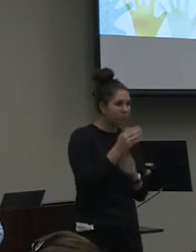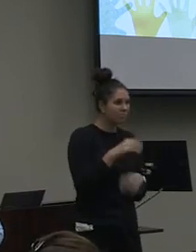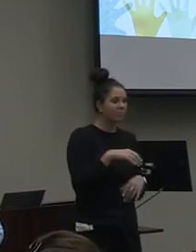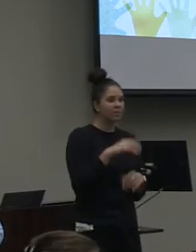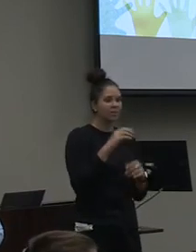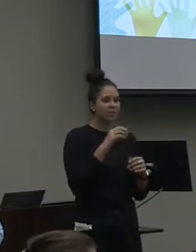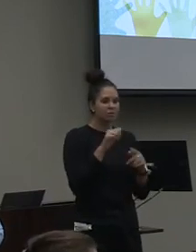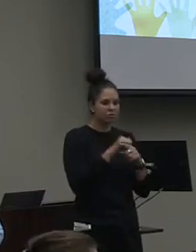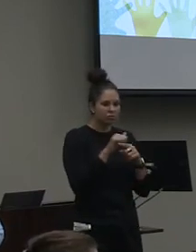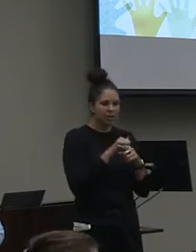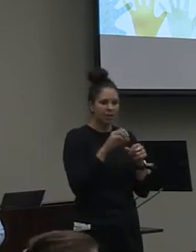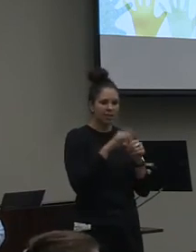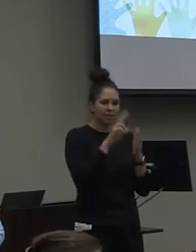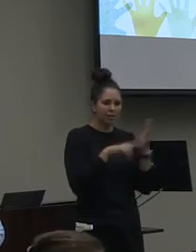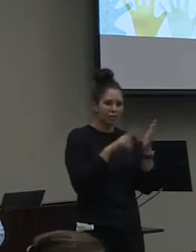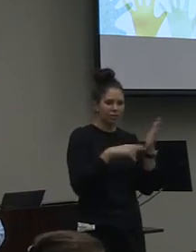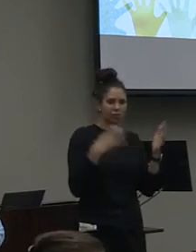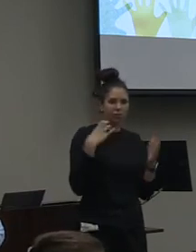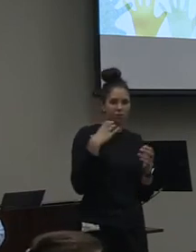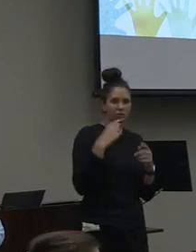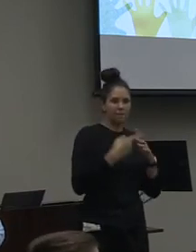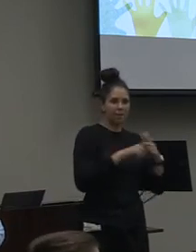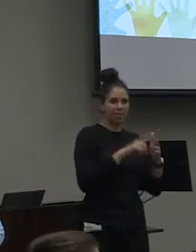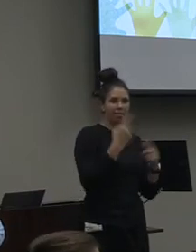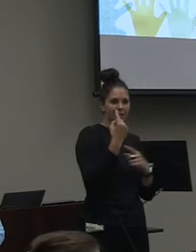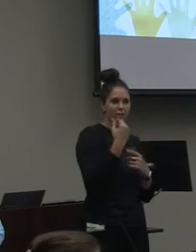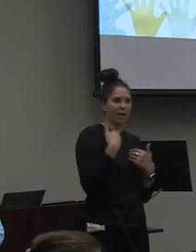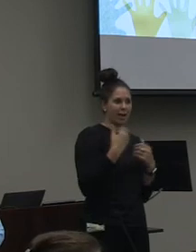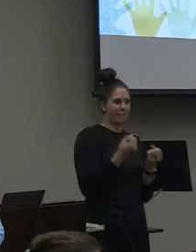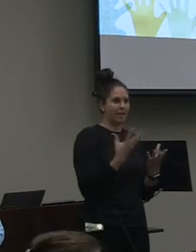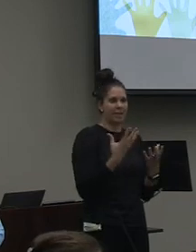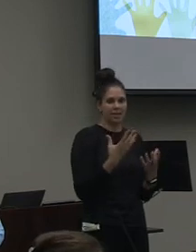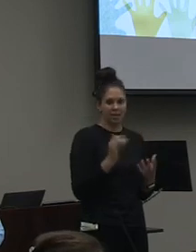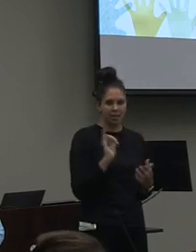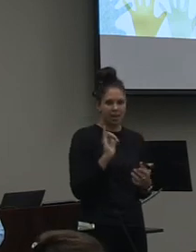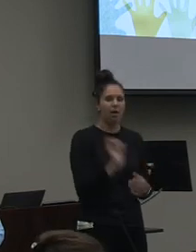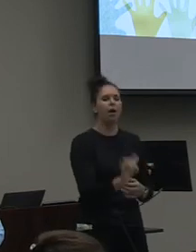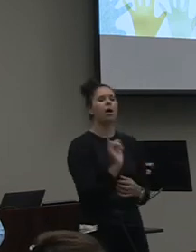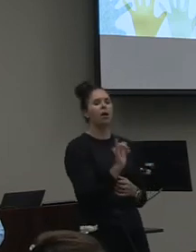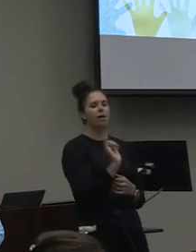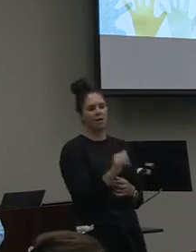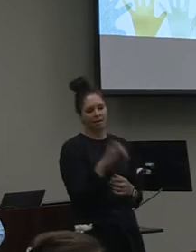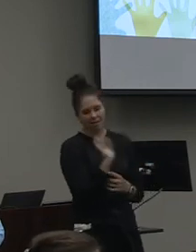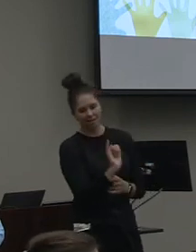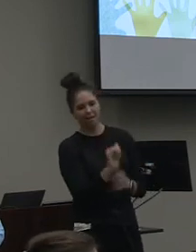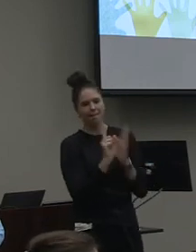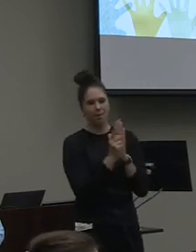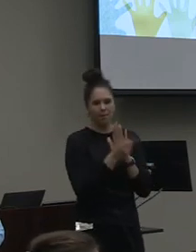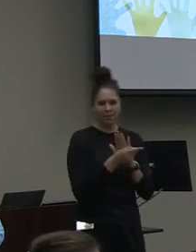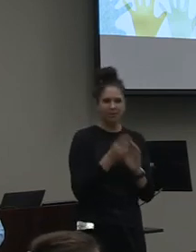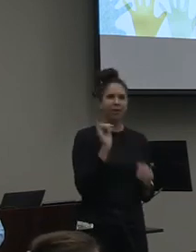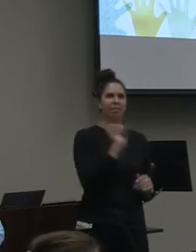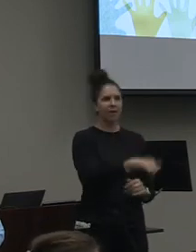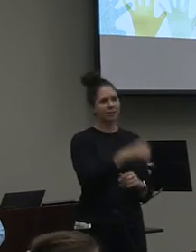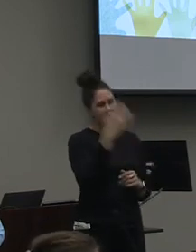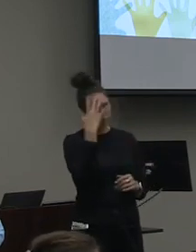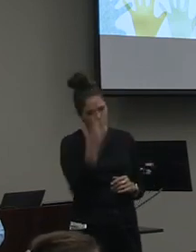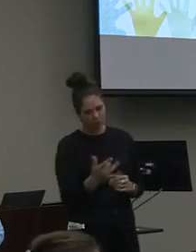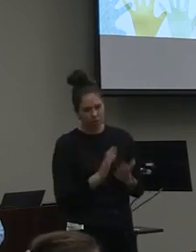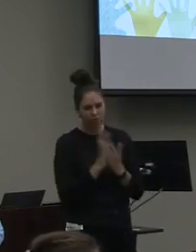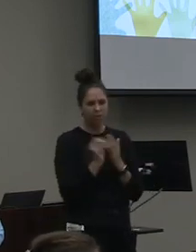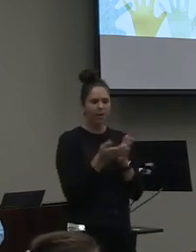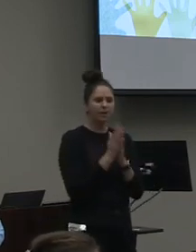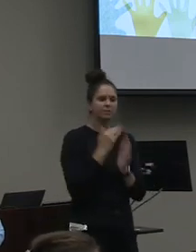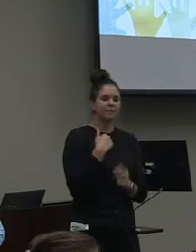literacy coaching pilot last year had a lot of aha moments around, this is why the curriculum asks me to do this. This is why I